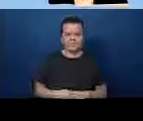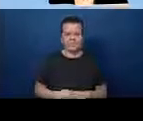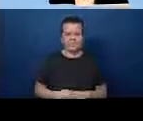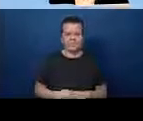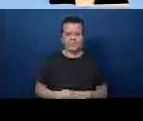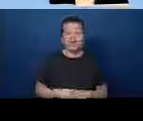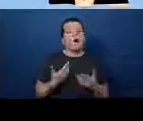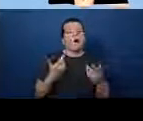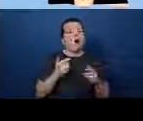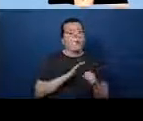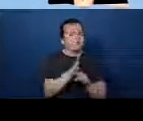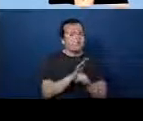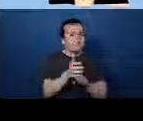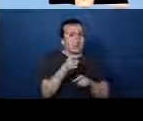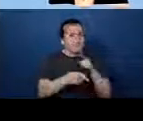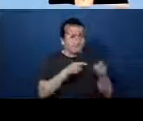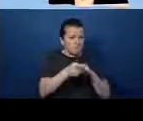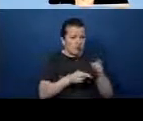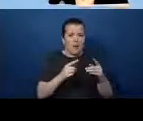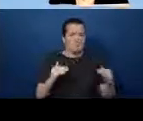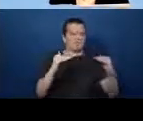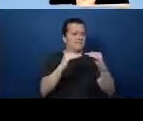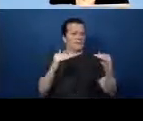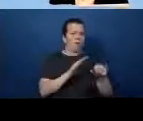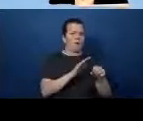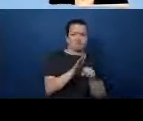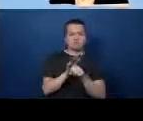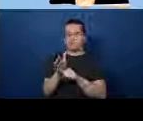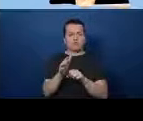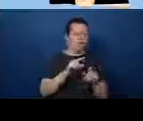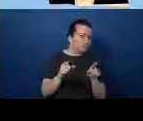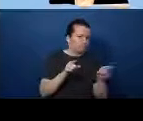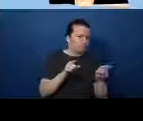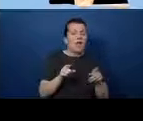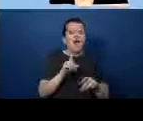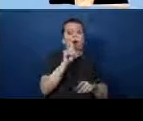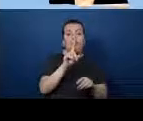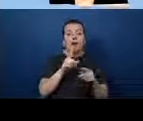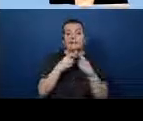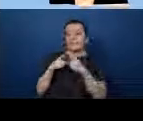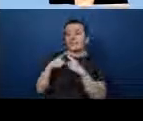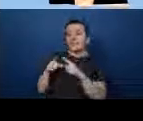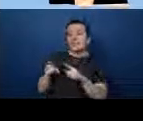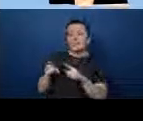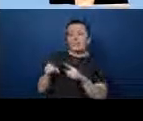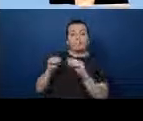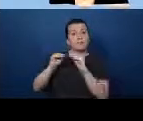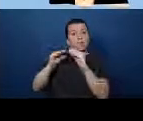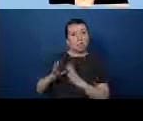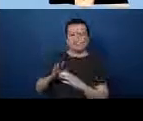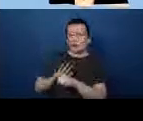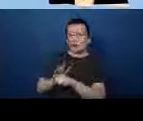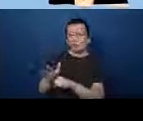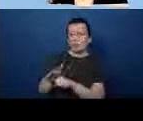bullying between peers, which means that we also have data on violence perpetrated by teachers